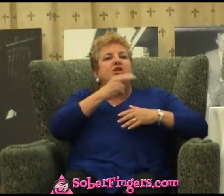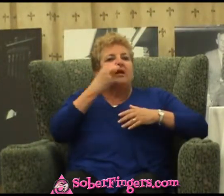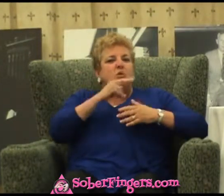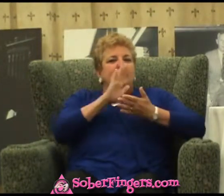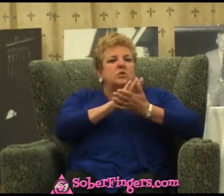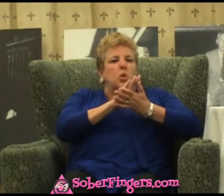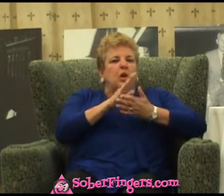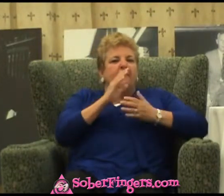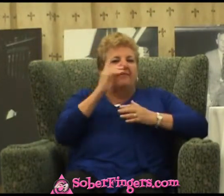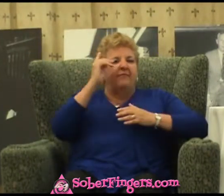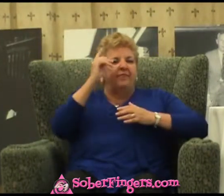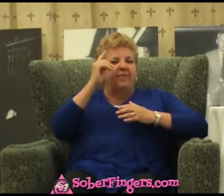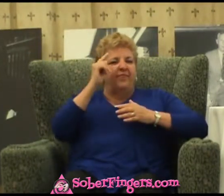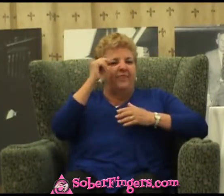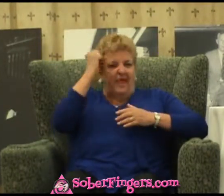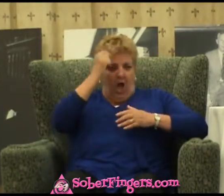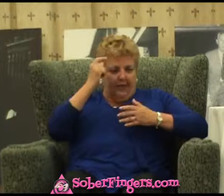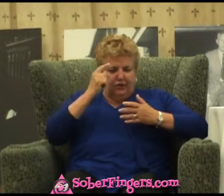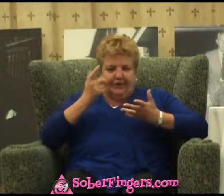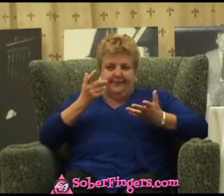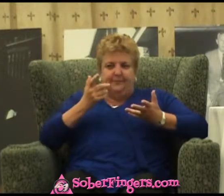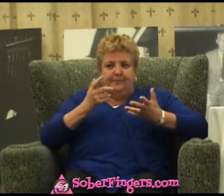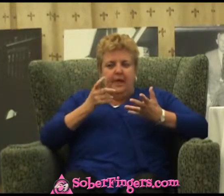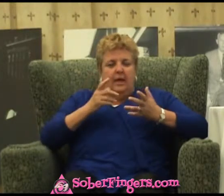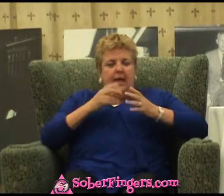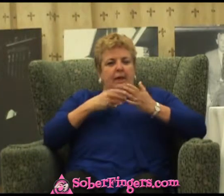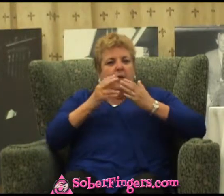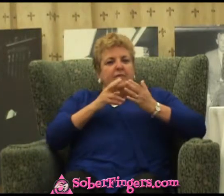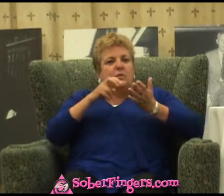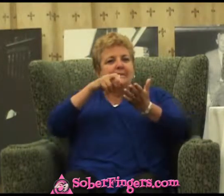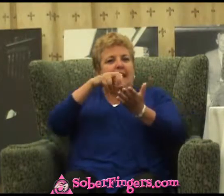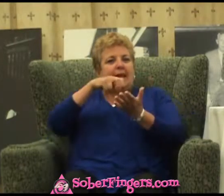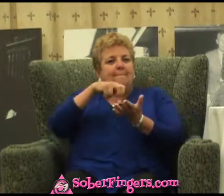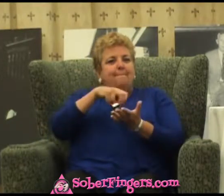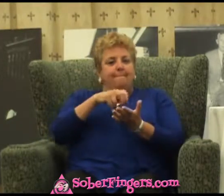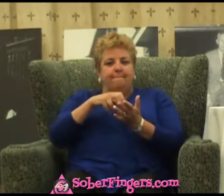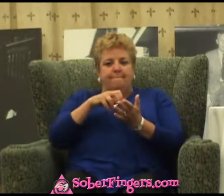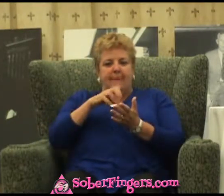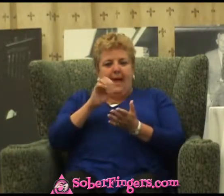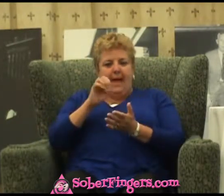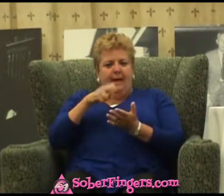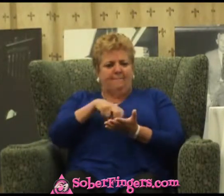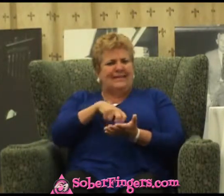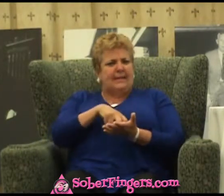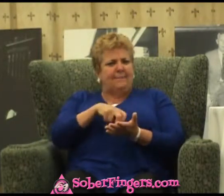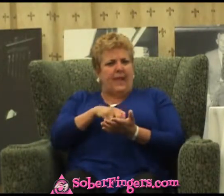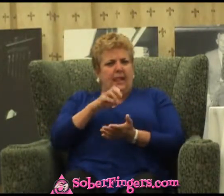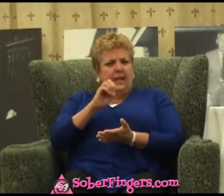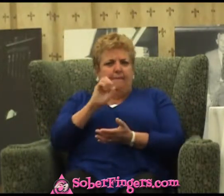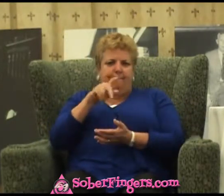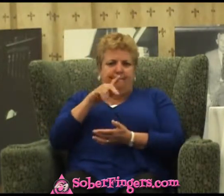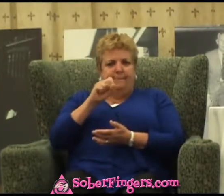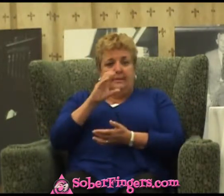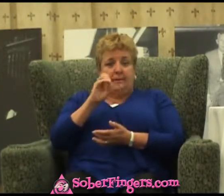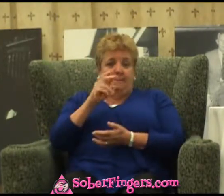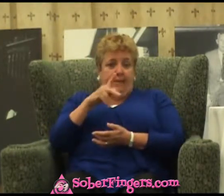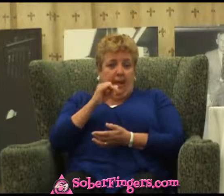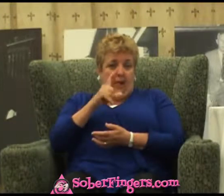Divinity School of the Pacific, which is the Episcopalian seminary, invited us over for